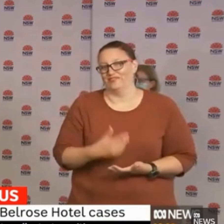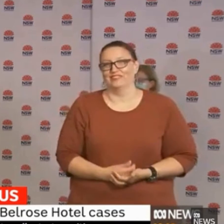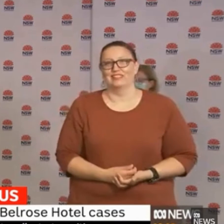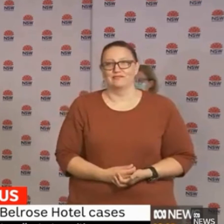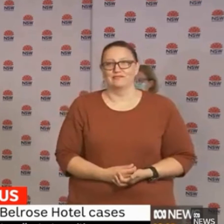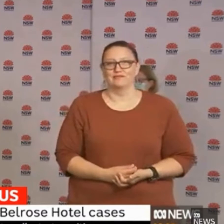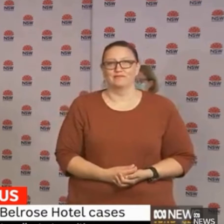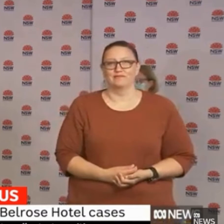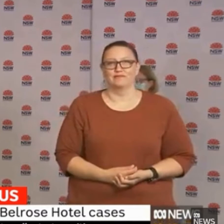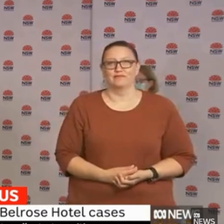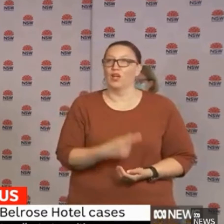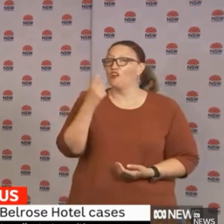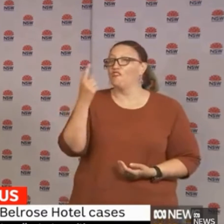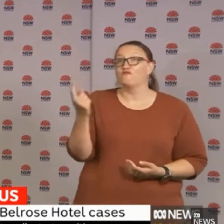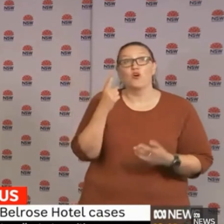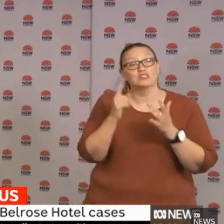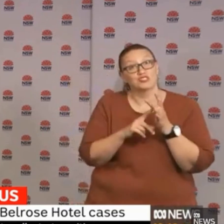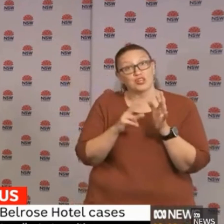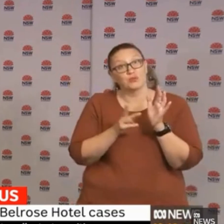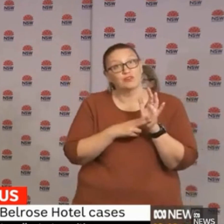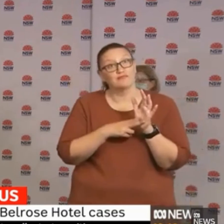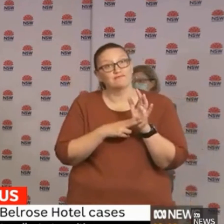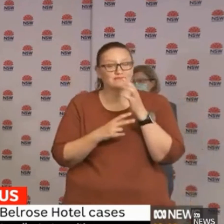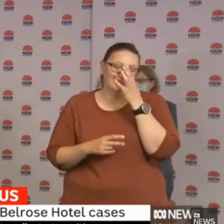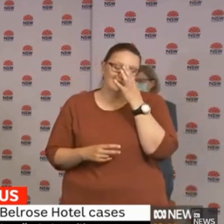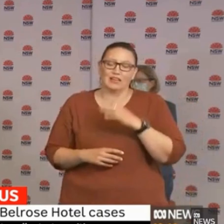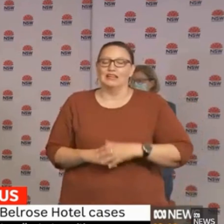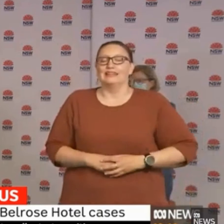this. 1 January,